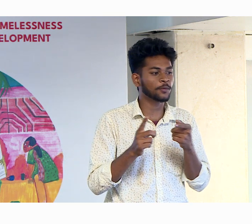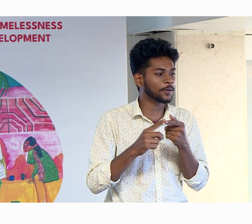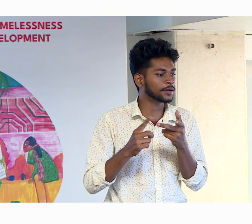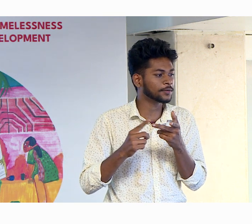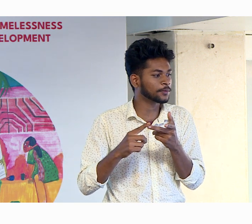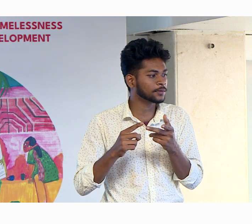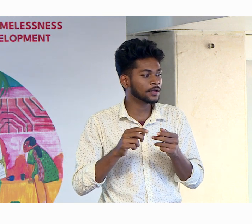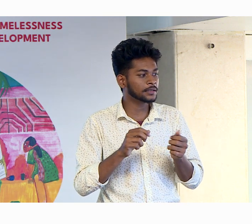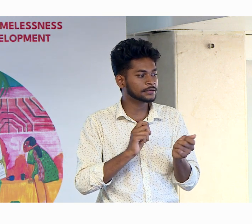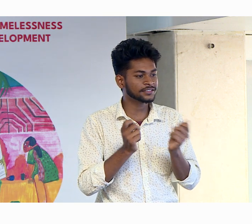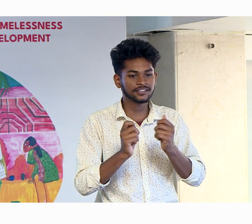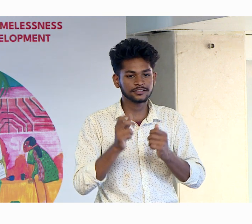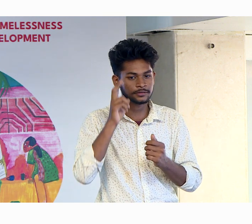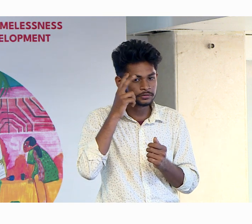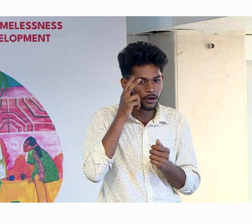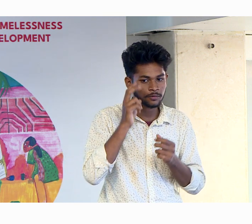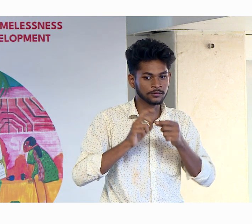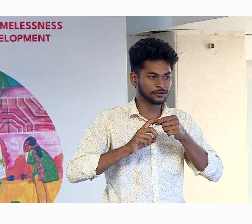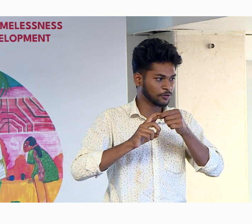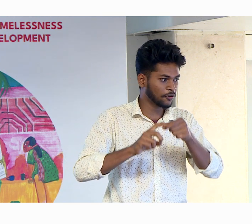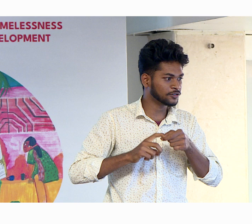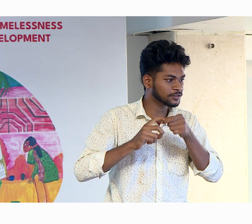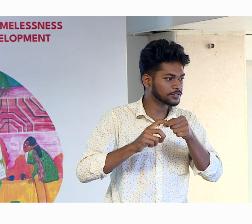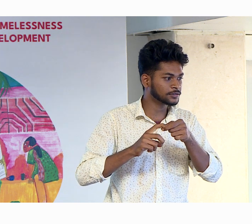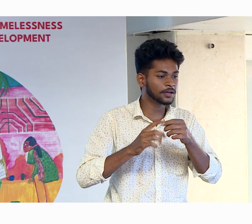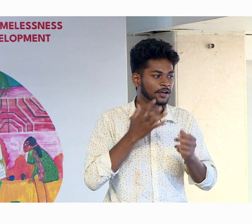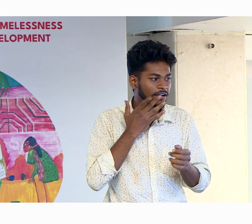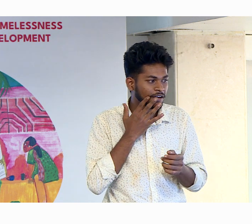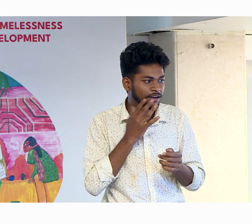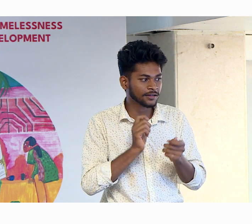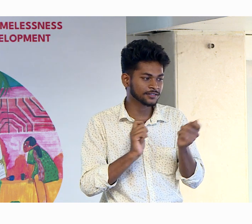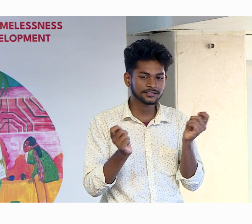lessons across the ARC, growing implementation skills and capacity.